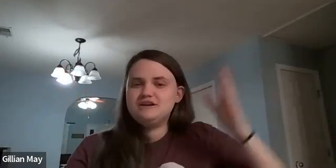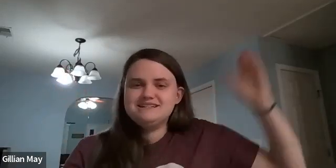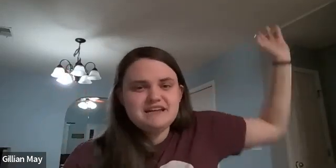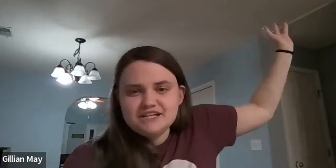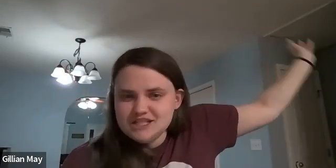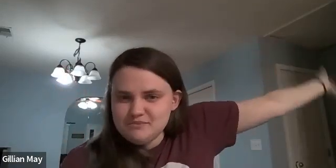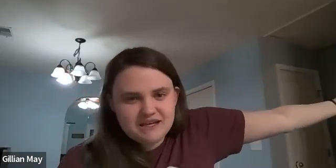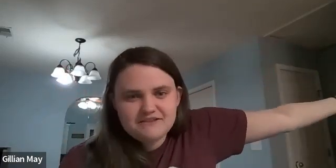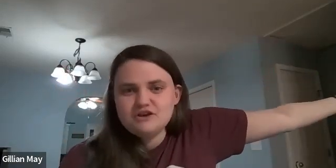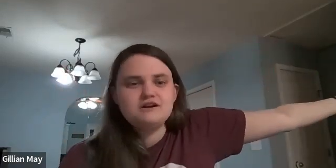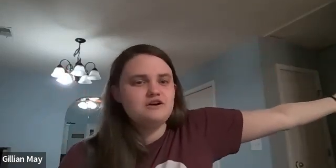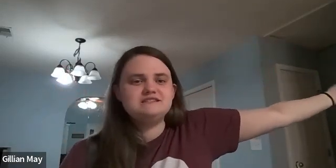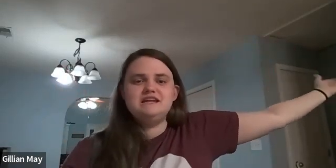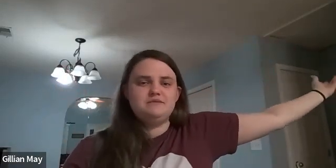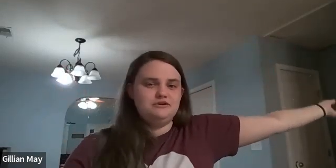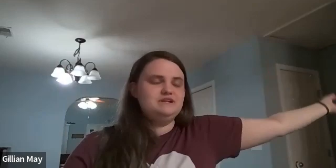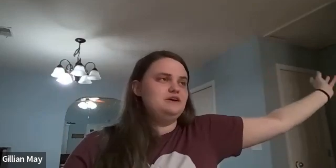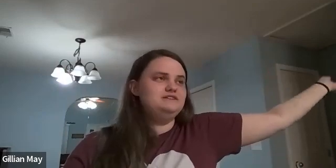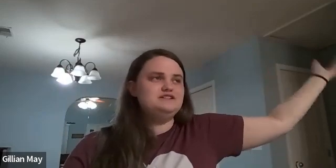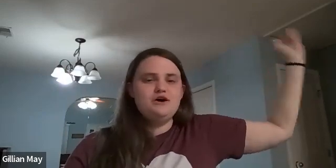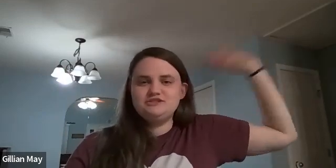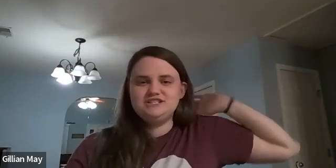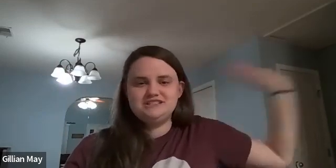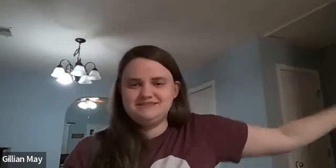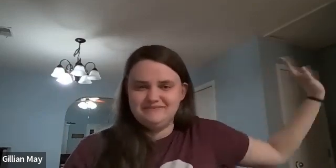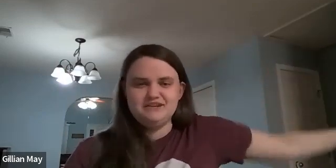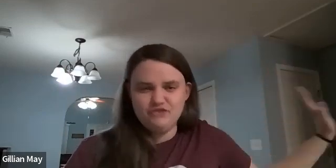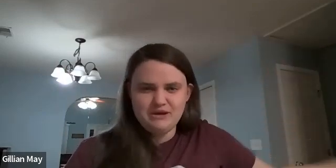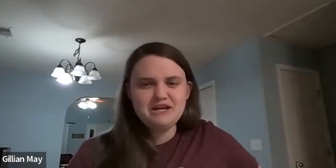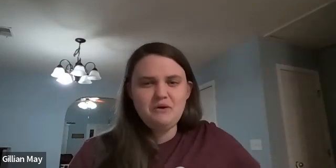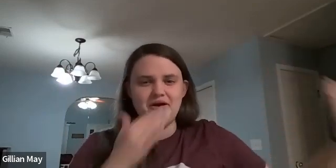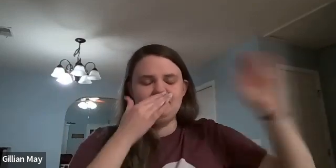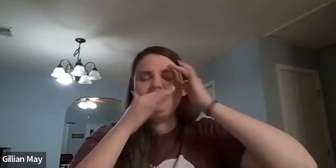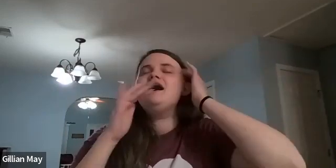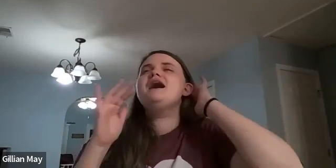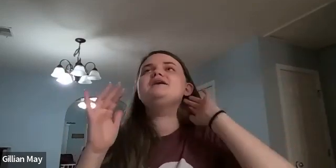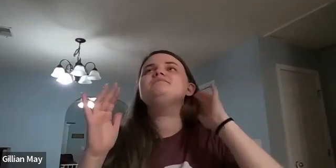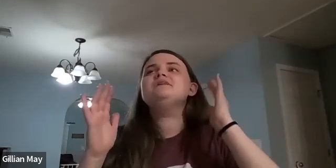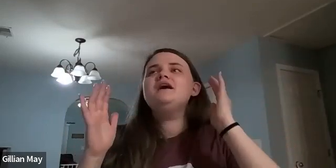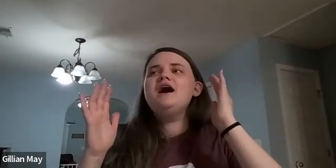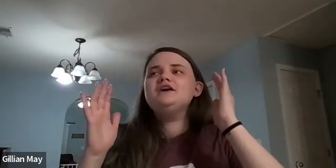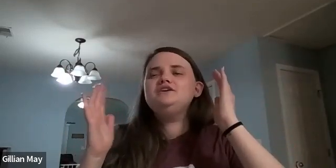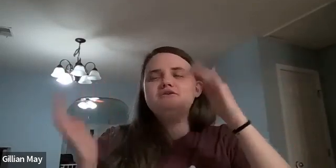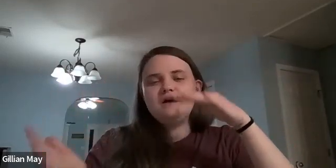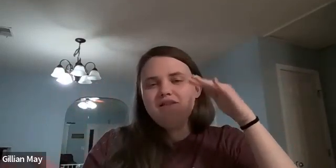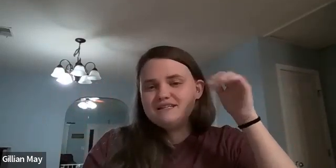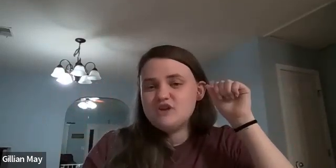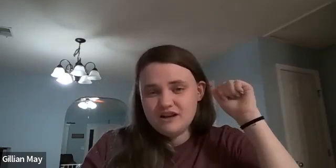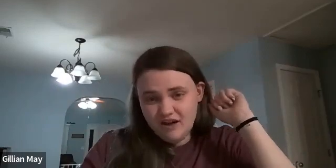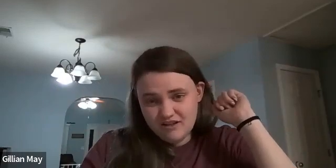is deciding she's barking at the dog across the neighborhood. So she's just, you can ignore her. A lot of times